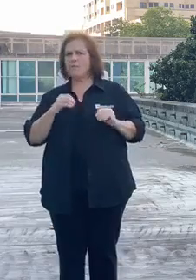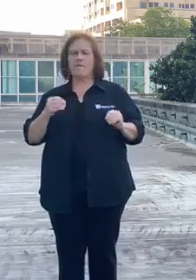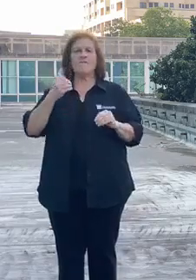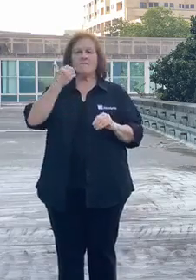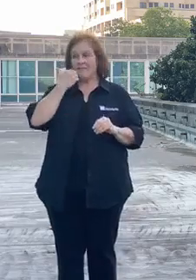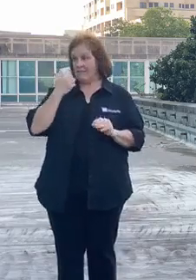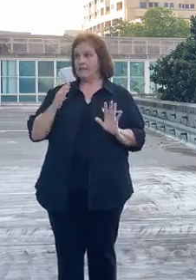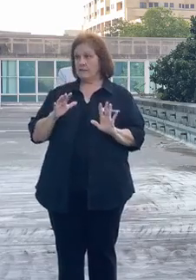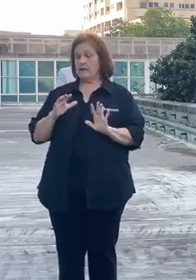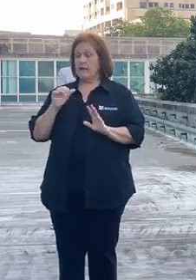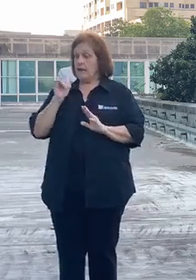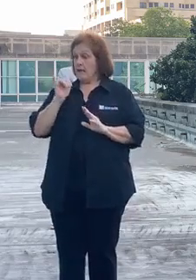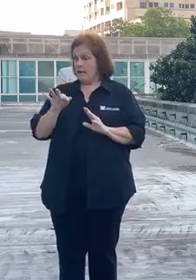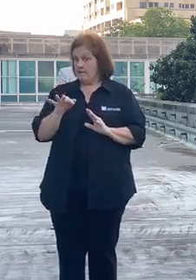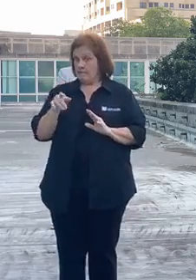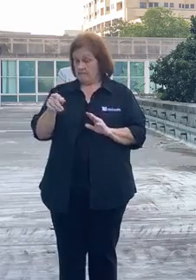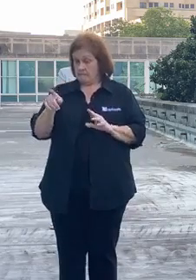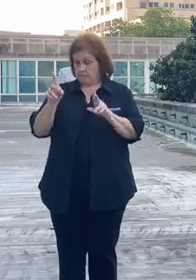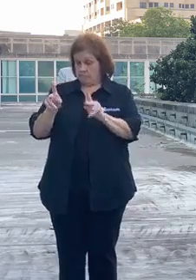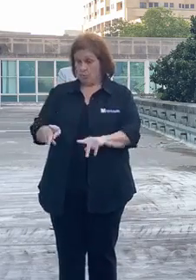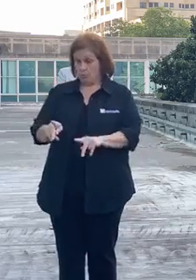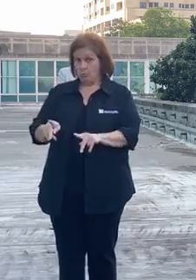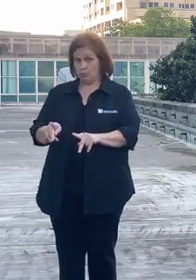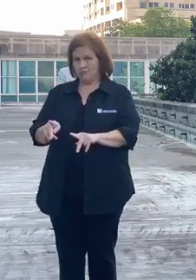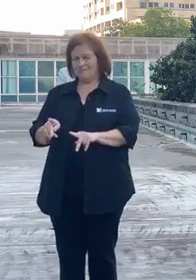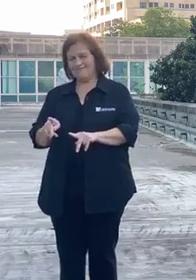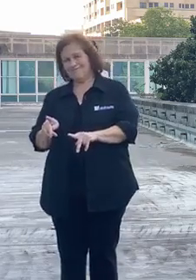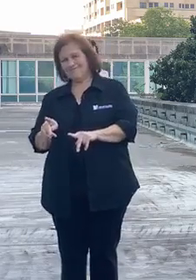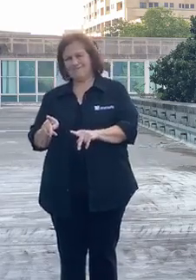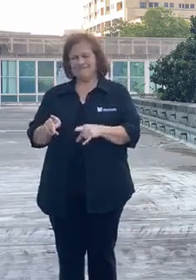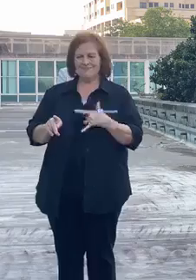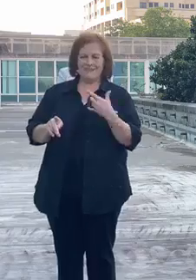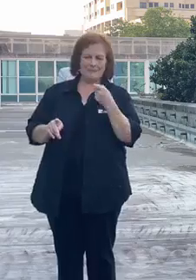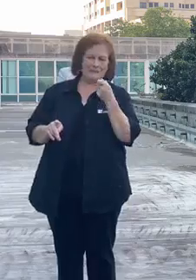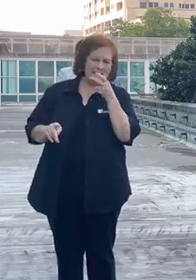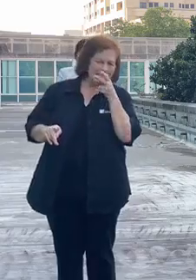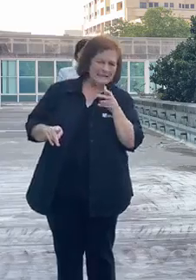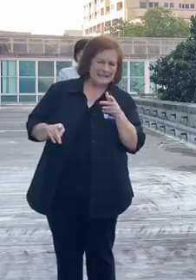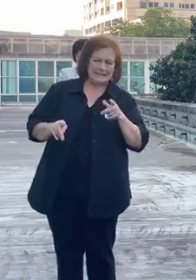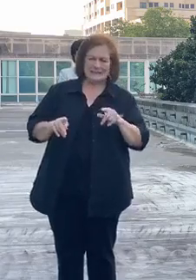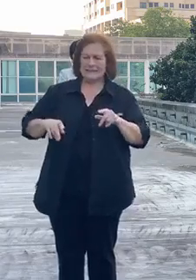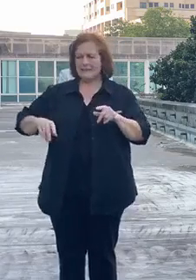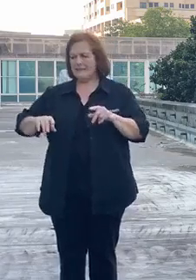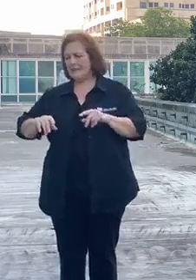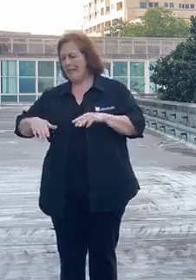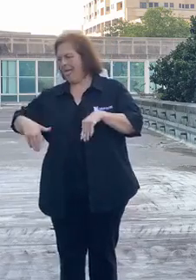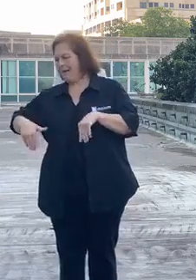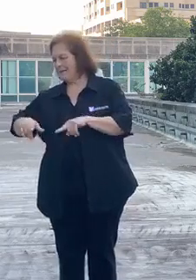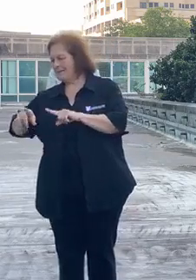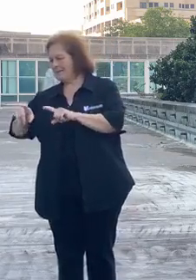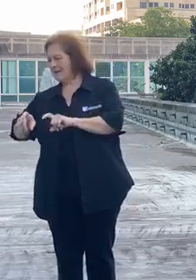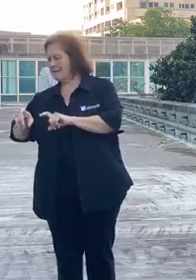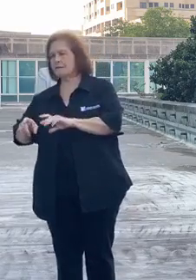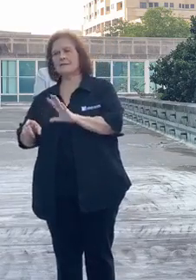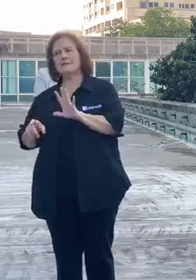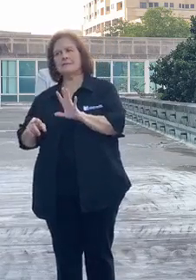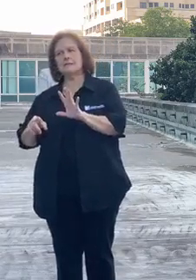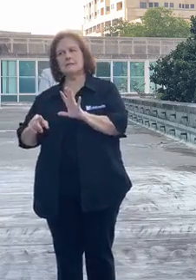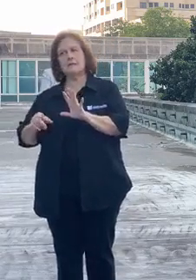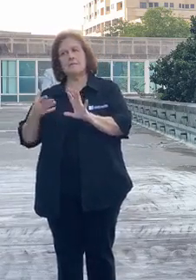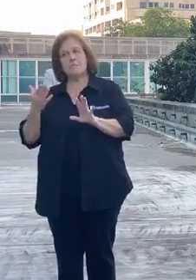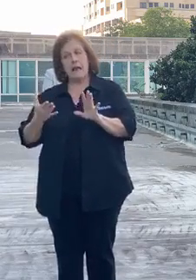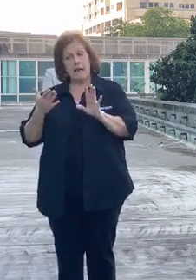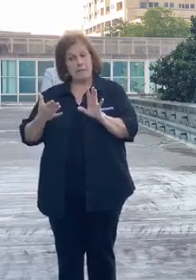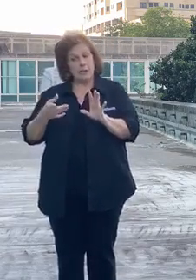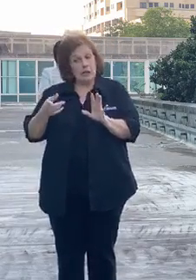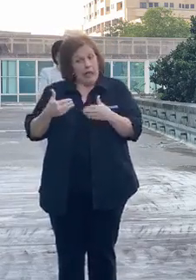else. If you're someone who sort of felt bad but didn't get a test, you should assume that you had